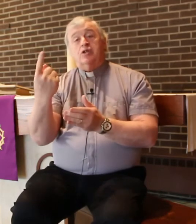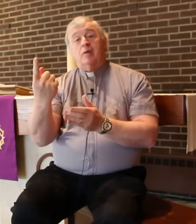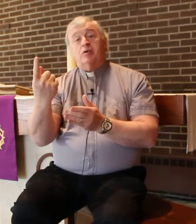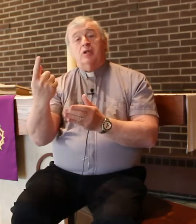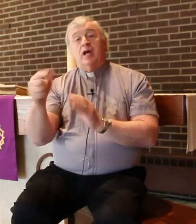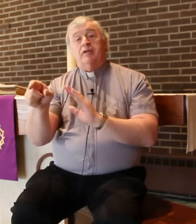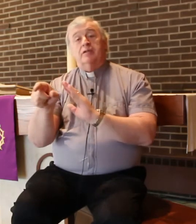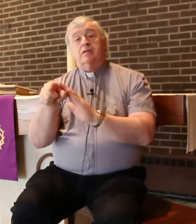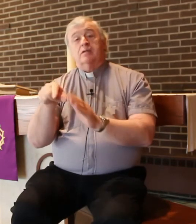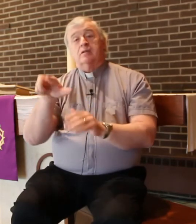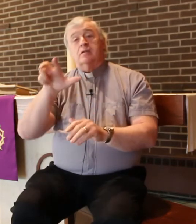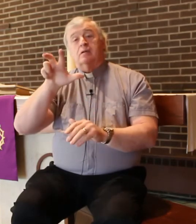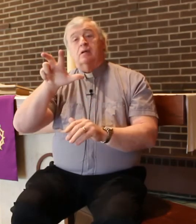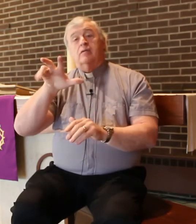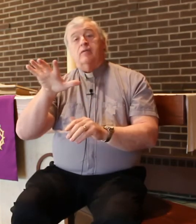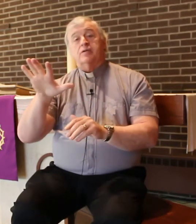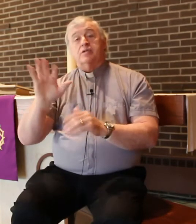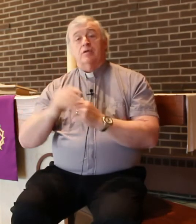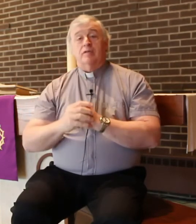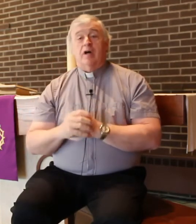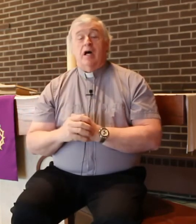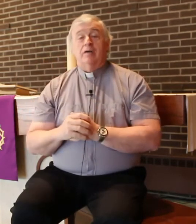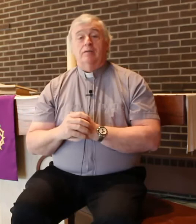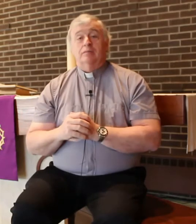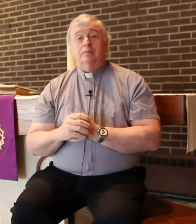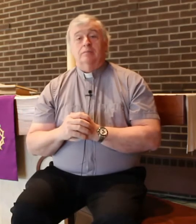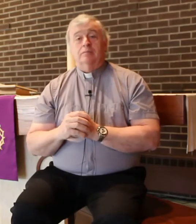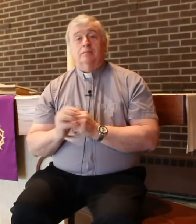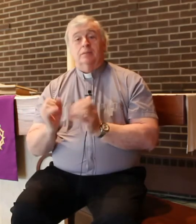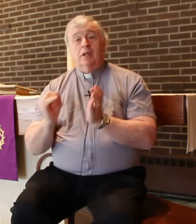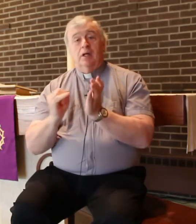chapter 11, verse 35.